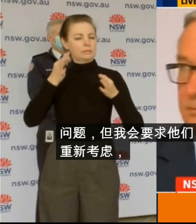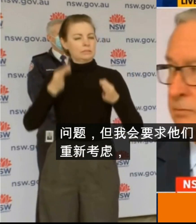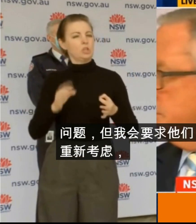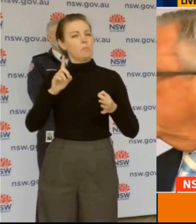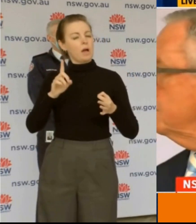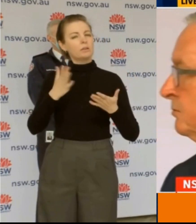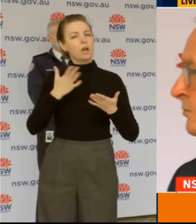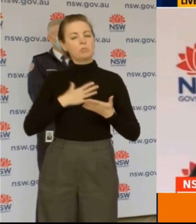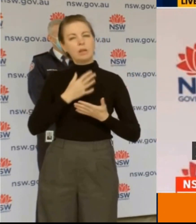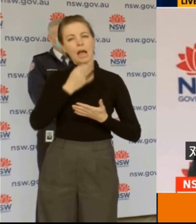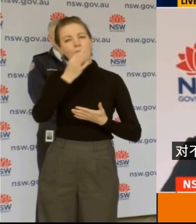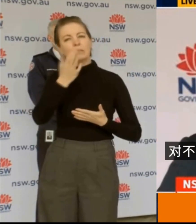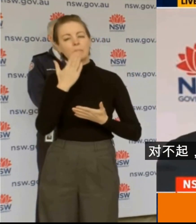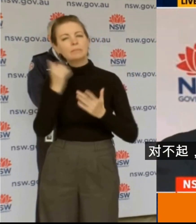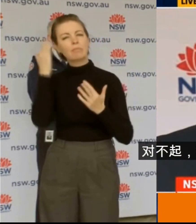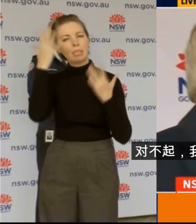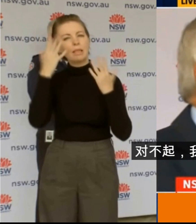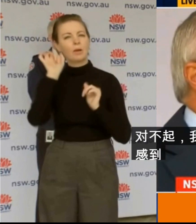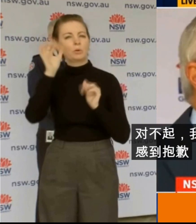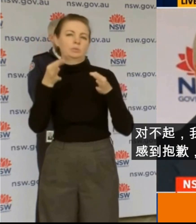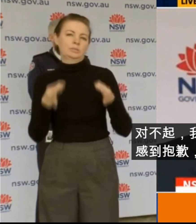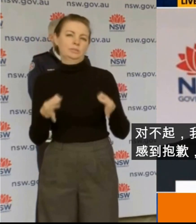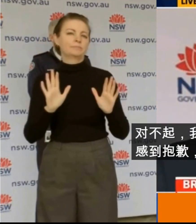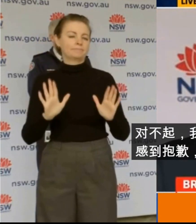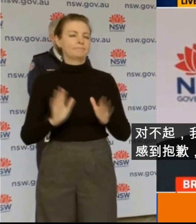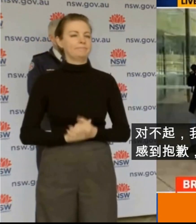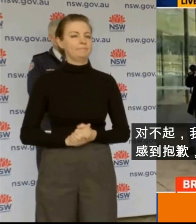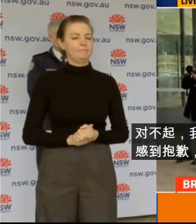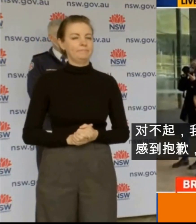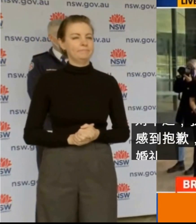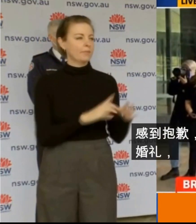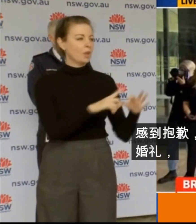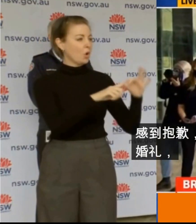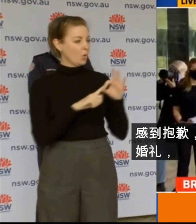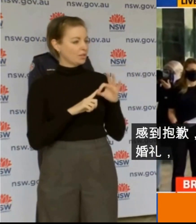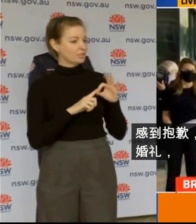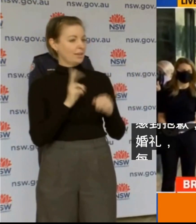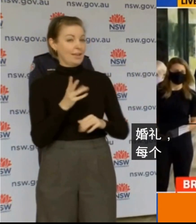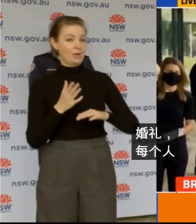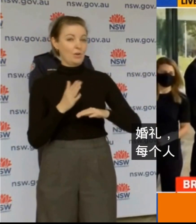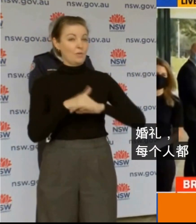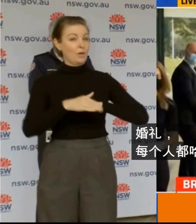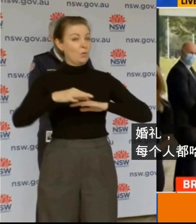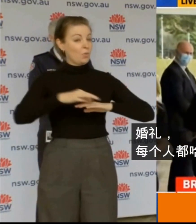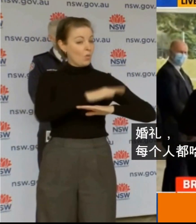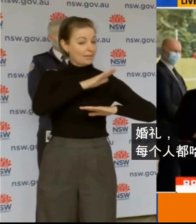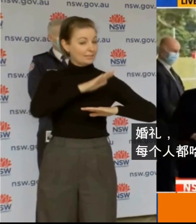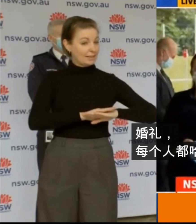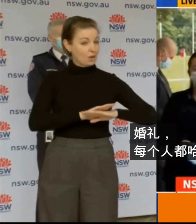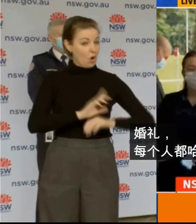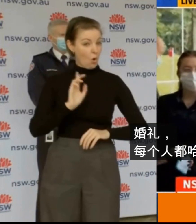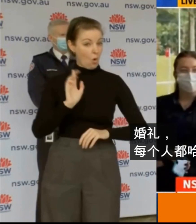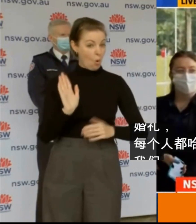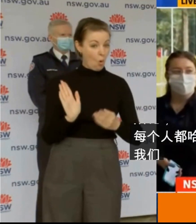question. Minister, while we've got you, just in regards to weddings again, does everyone have to be